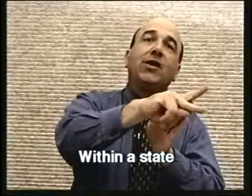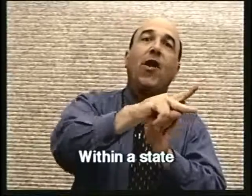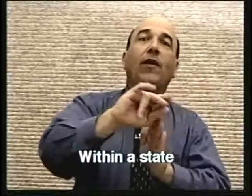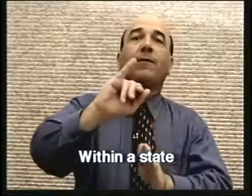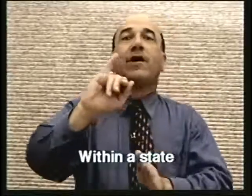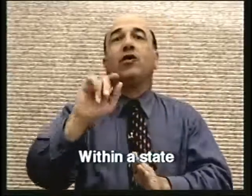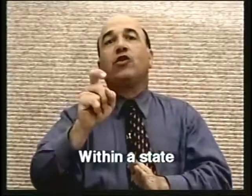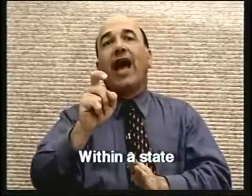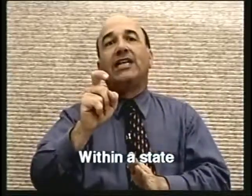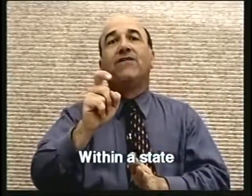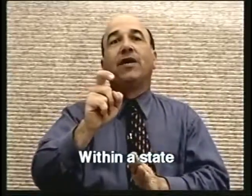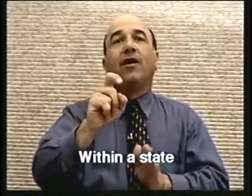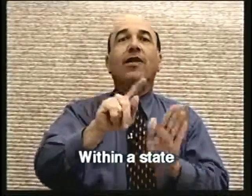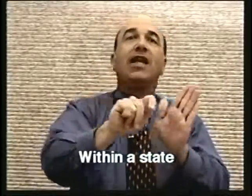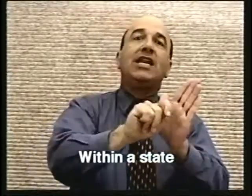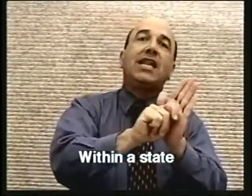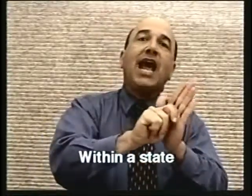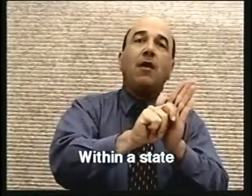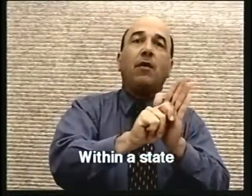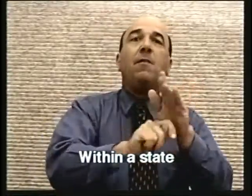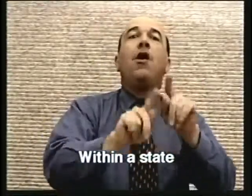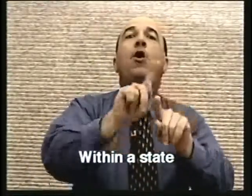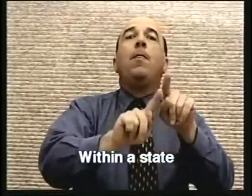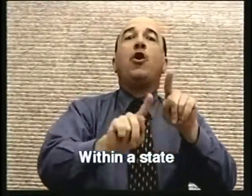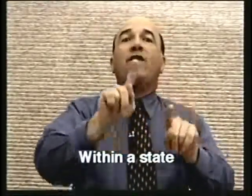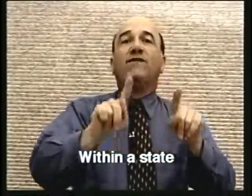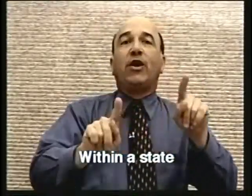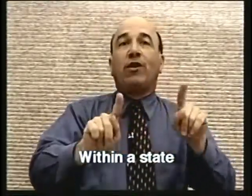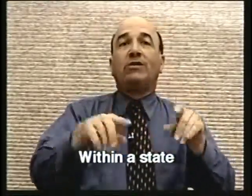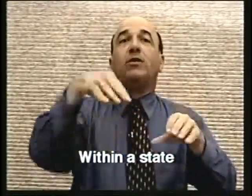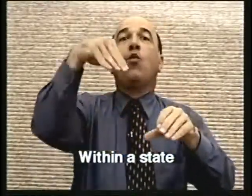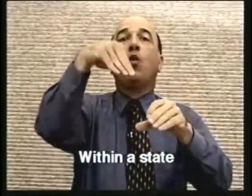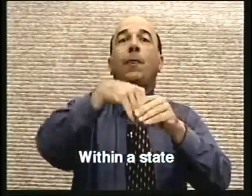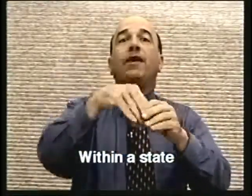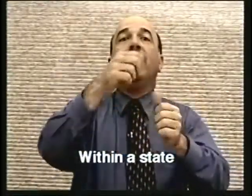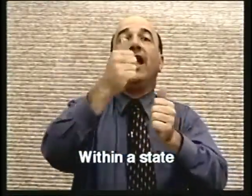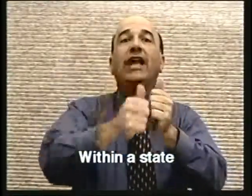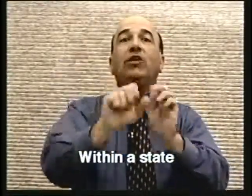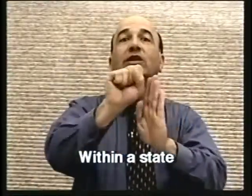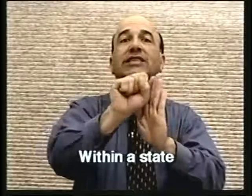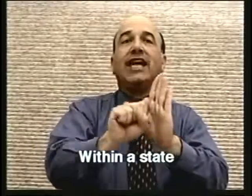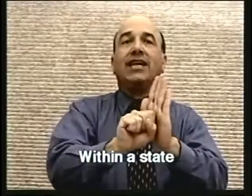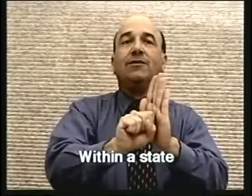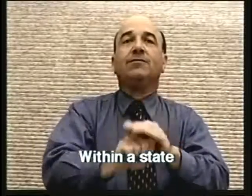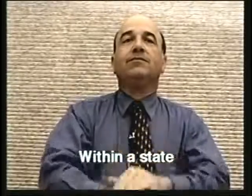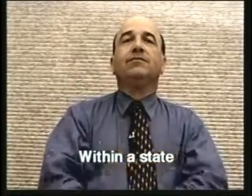Pensacola, Jacksonville, Tampa, there are variations within each state.